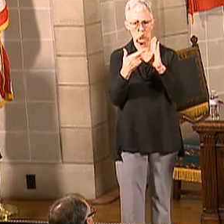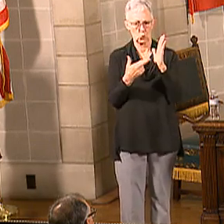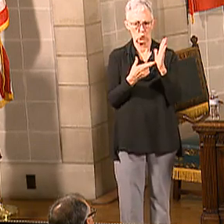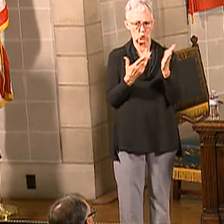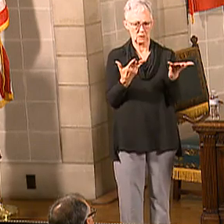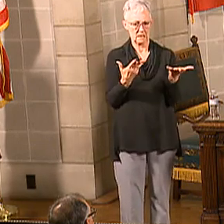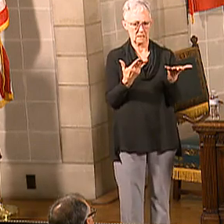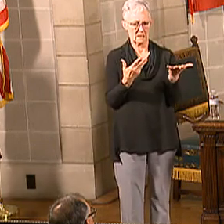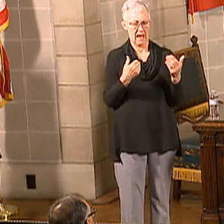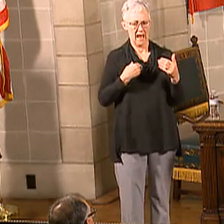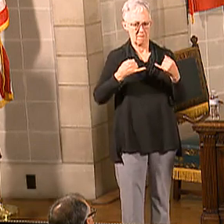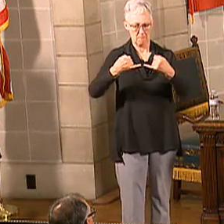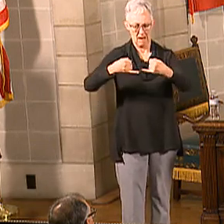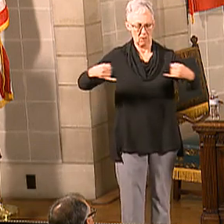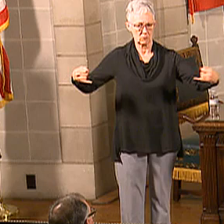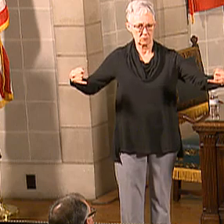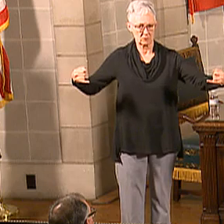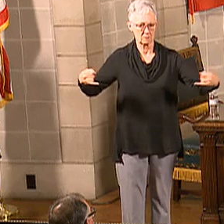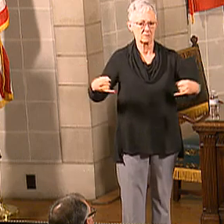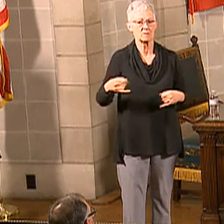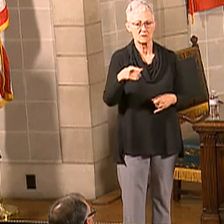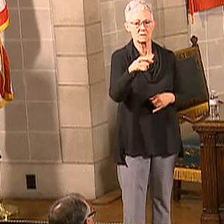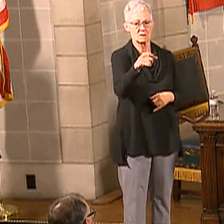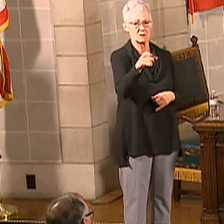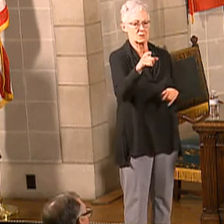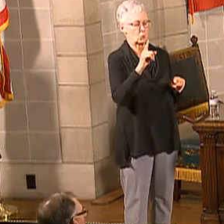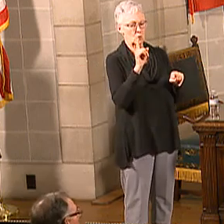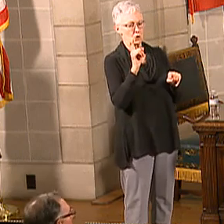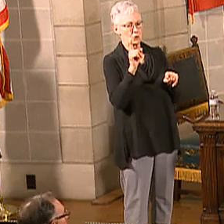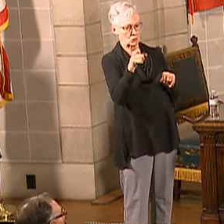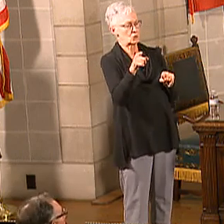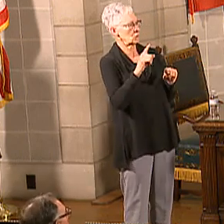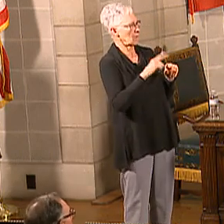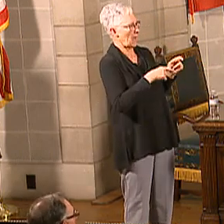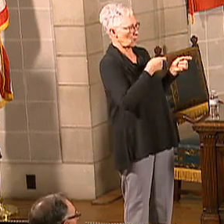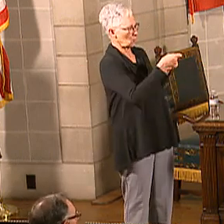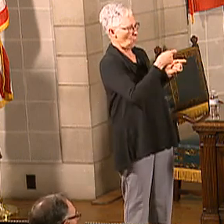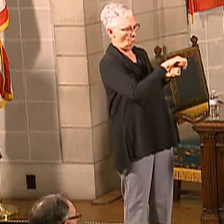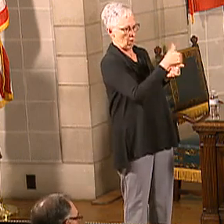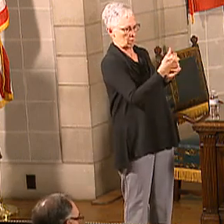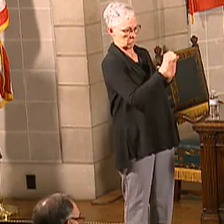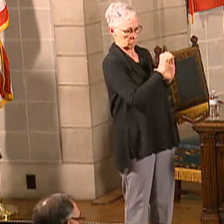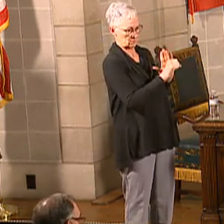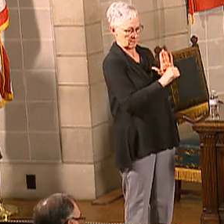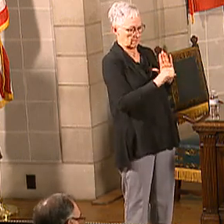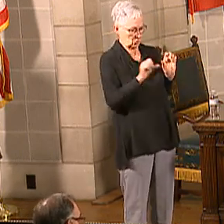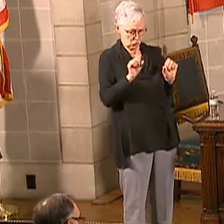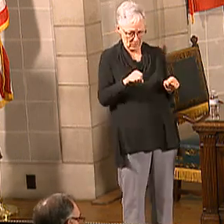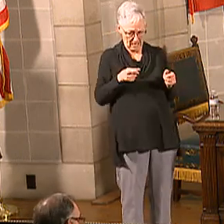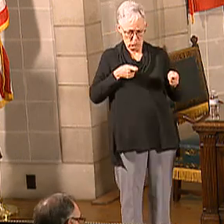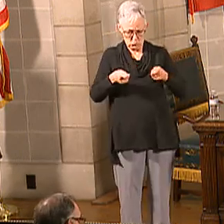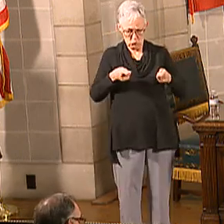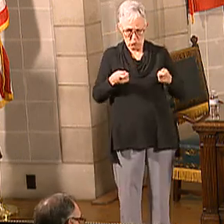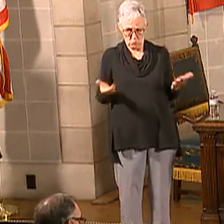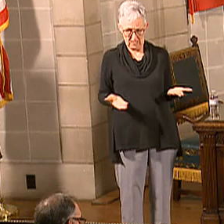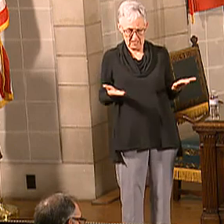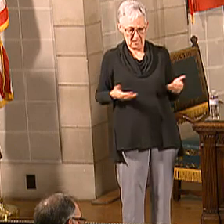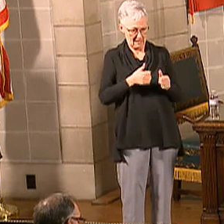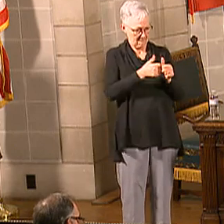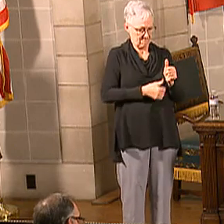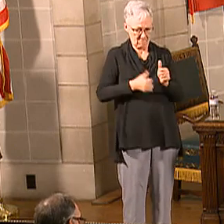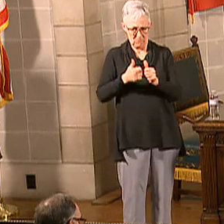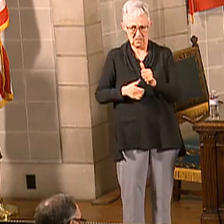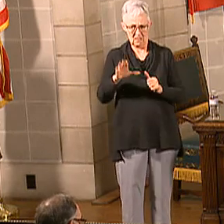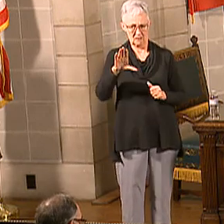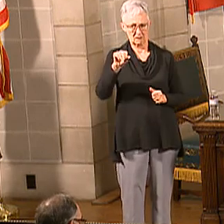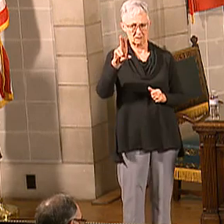boundaries that are happening. So, but I mean, those kind of situations arise already. And again, what we're trying to do is really tailor this for the